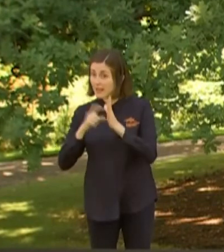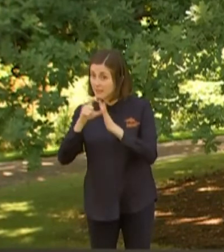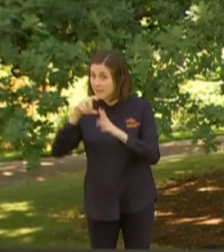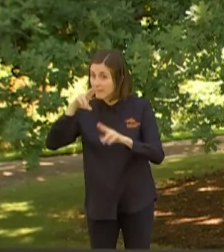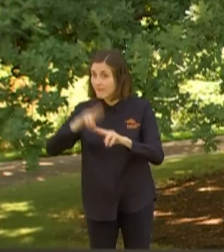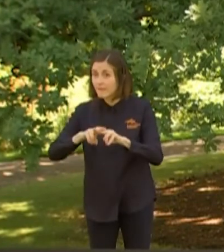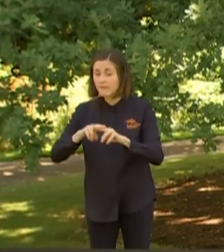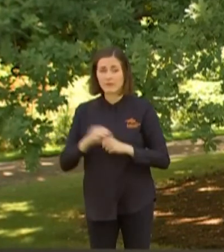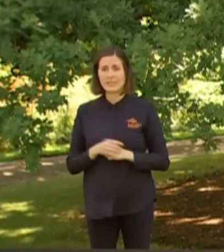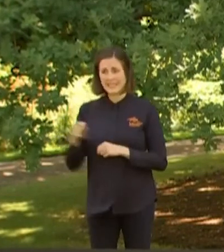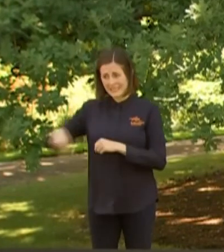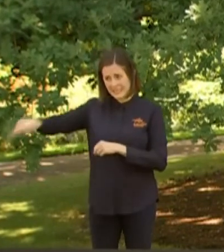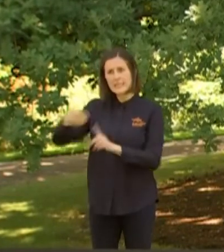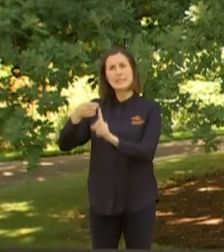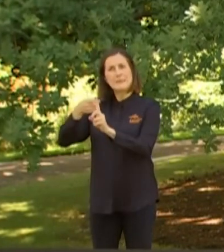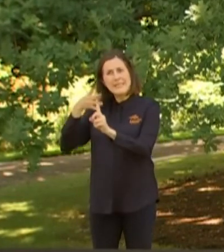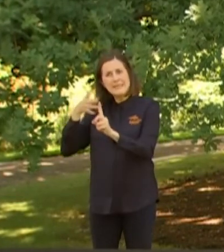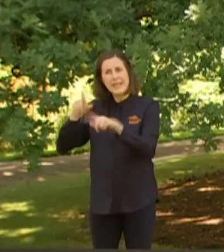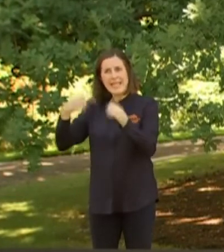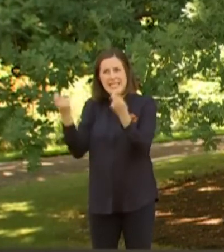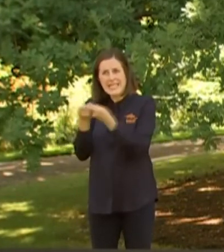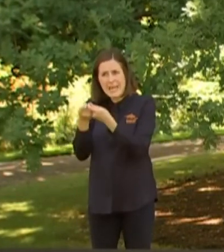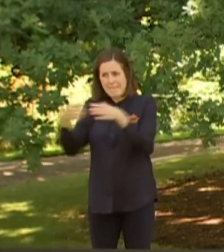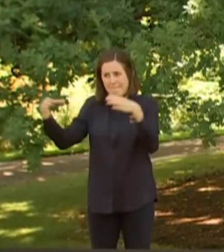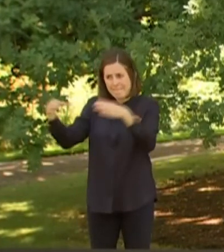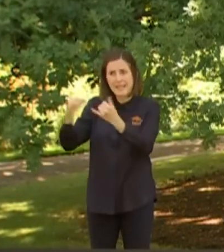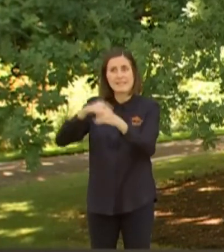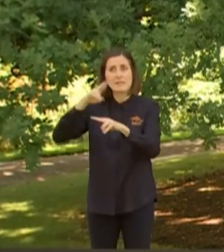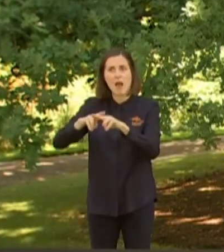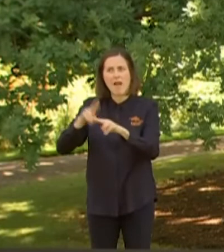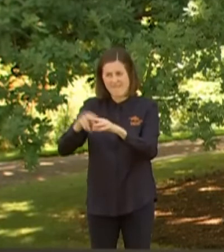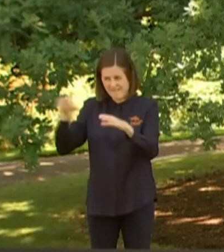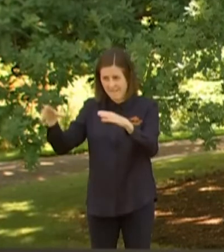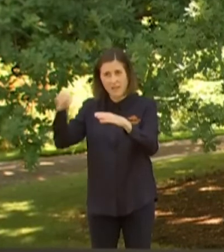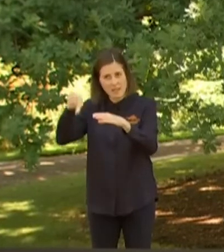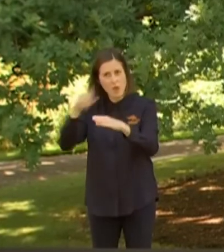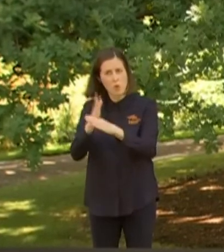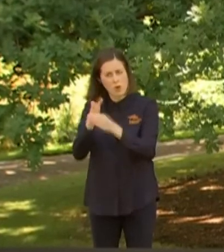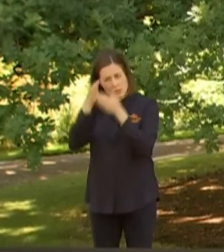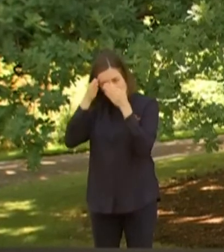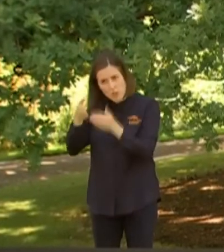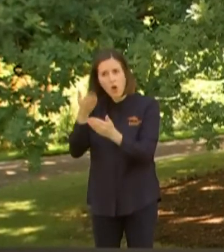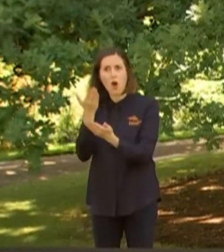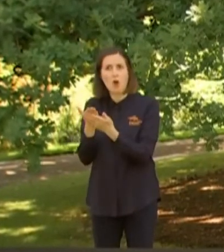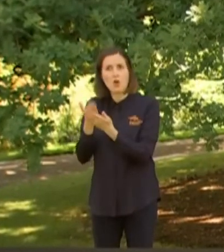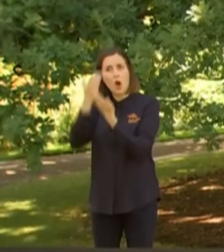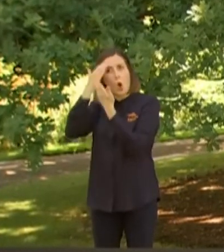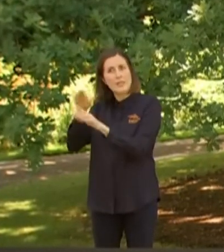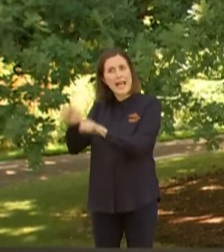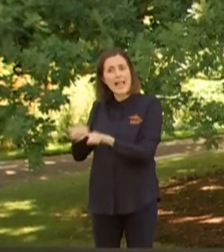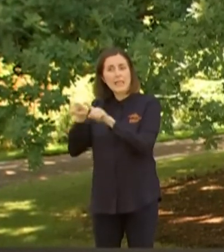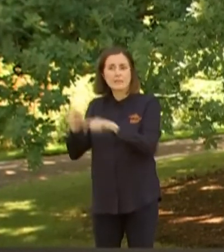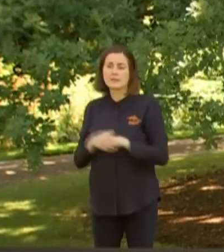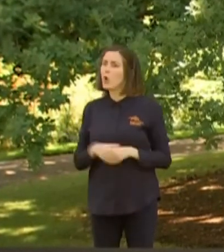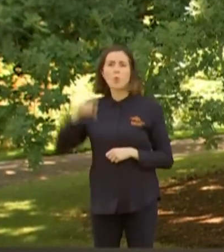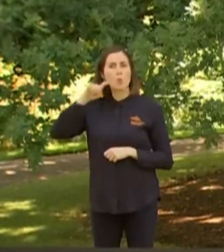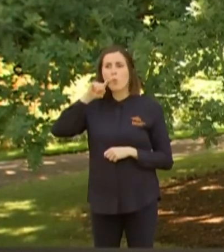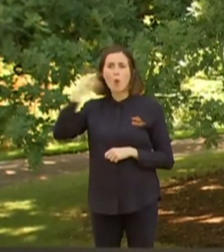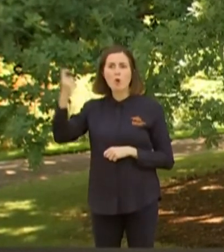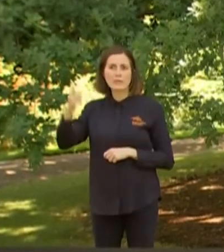that are employed by us or exclusively contracted by us. For instance, there will be no private security